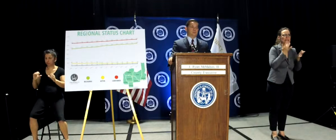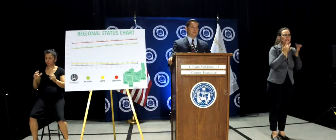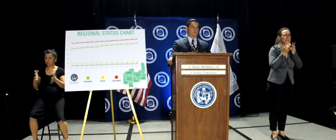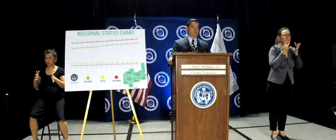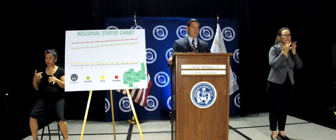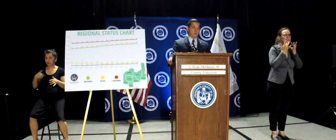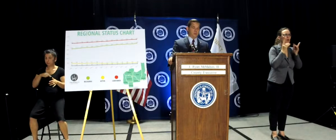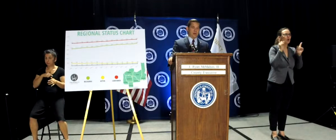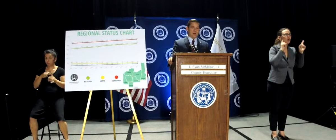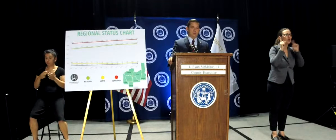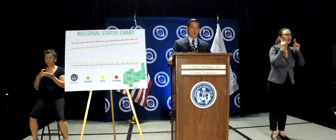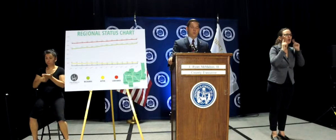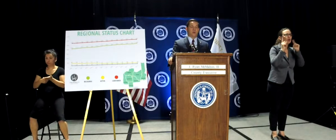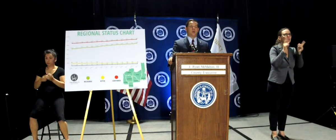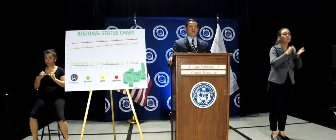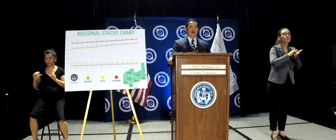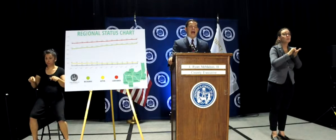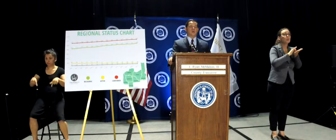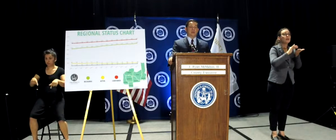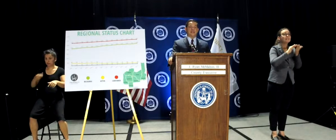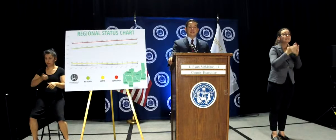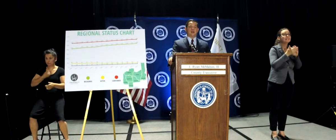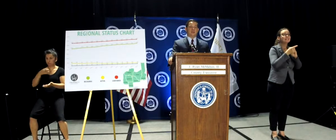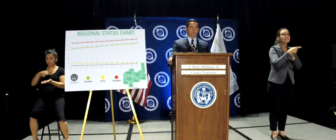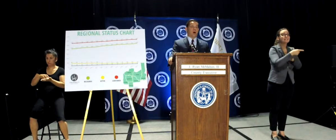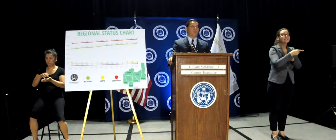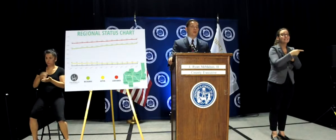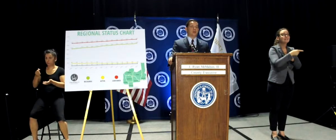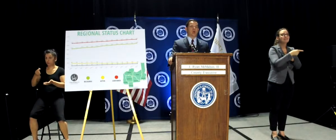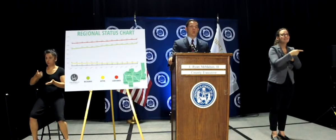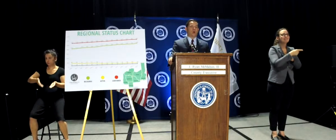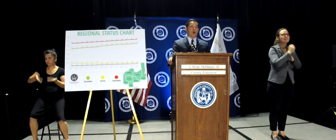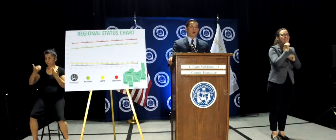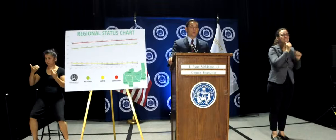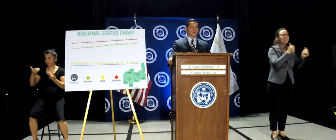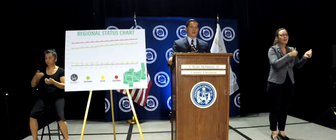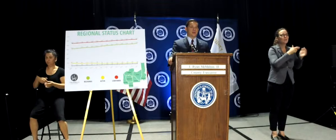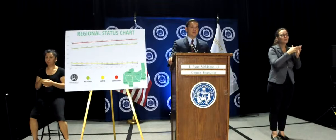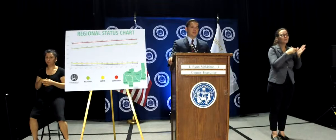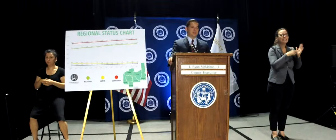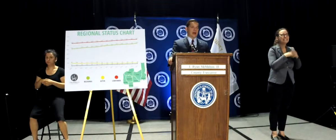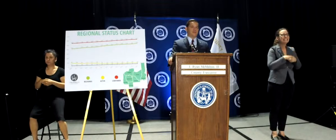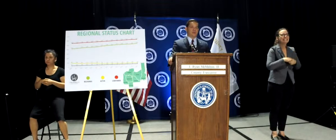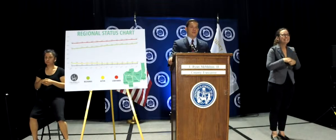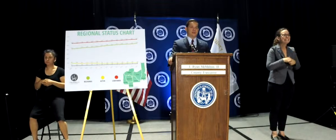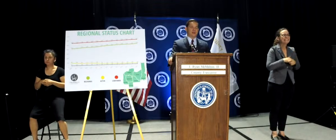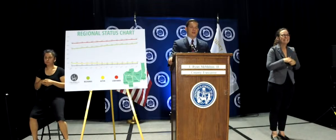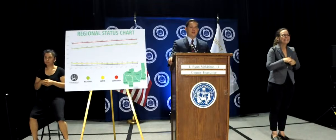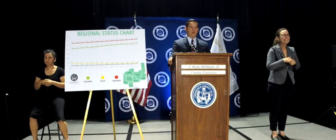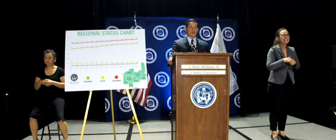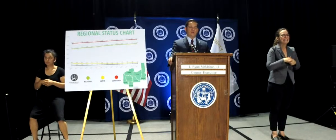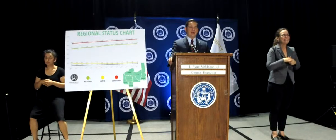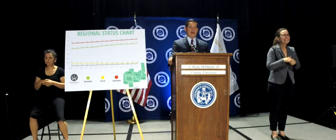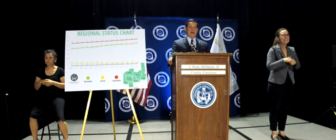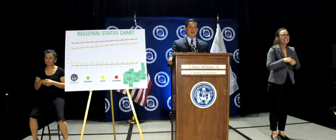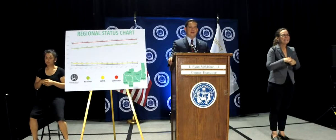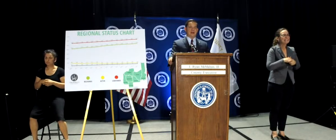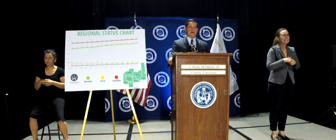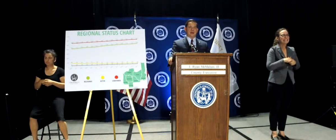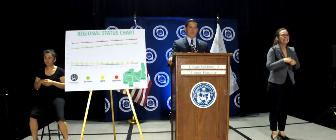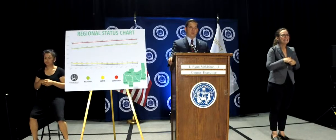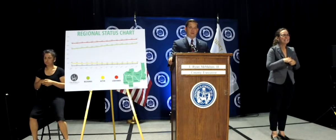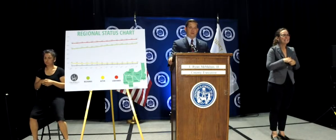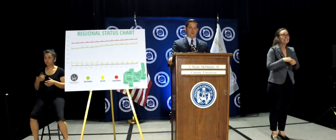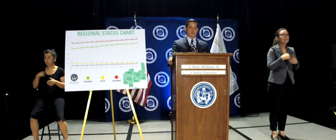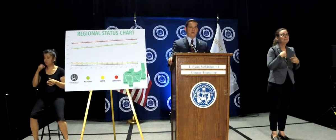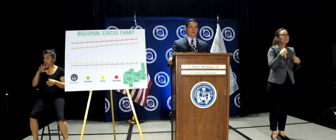ways to keep the economy open. I can tell the public 100% confidently today, we have not had